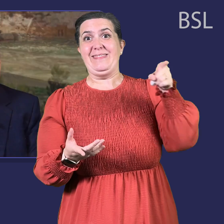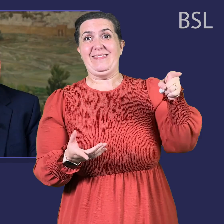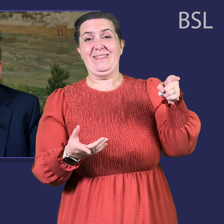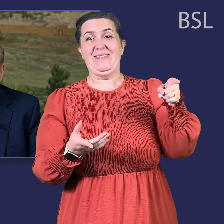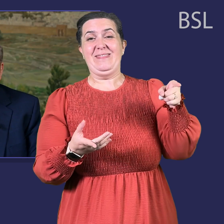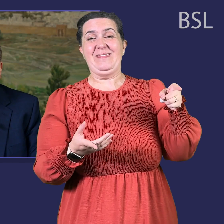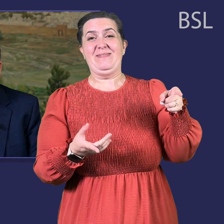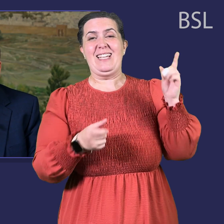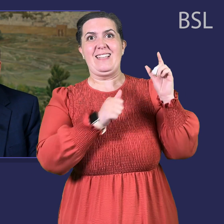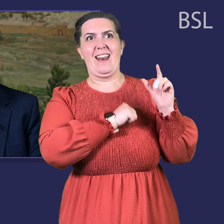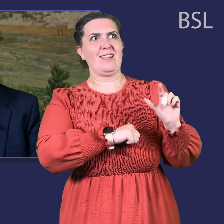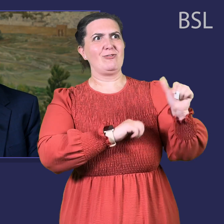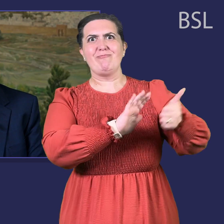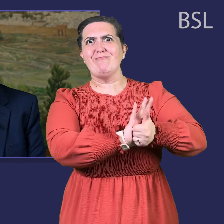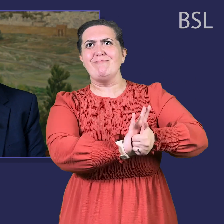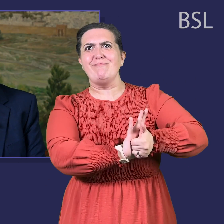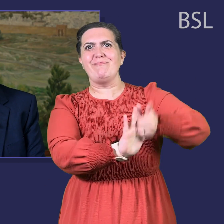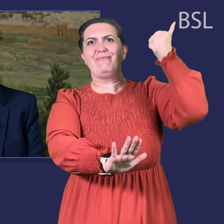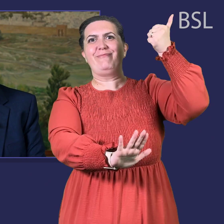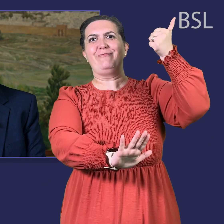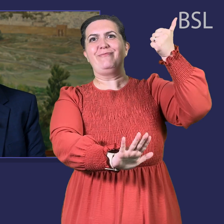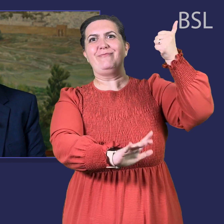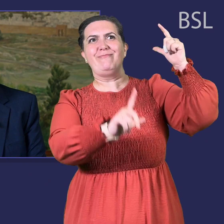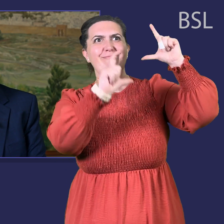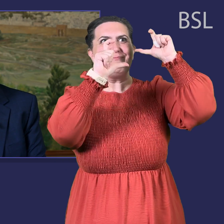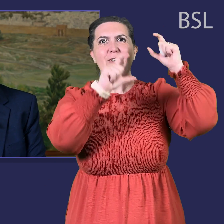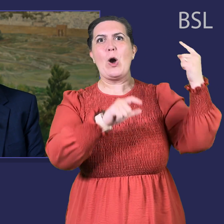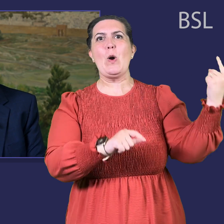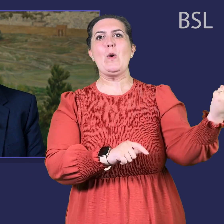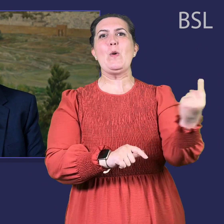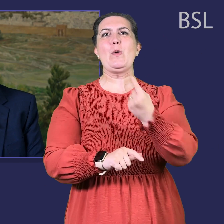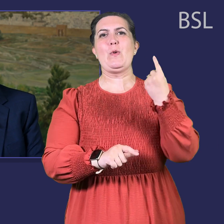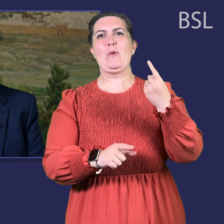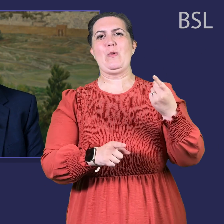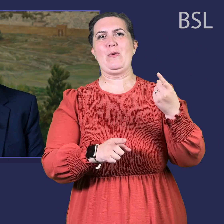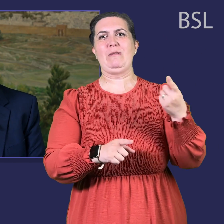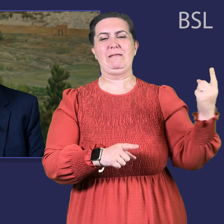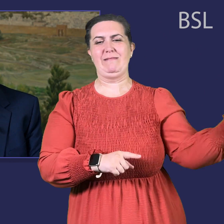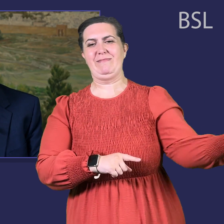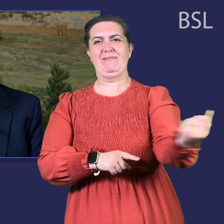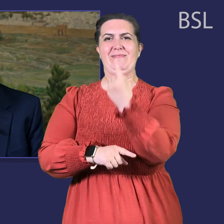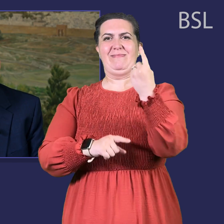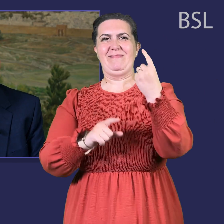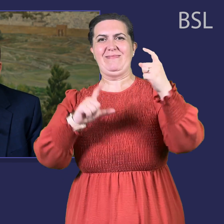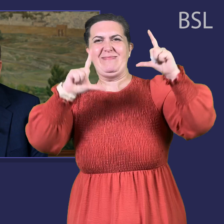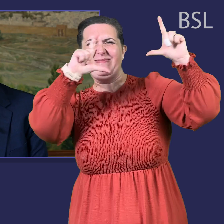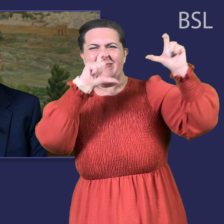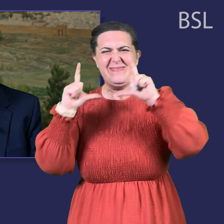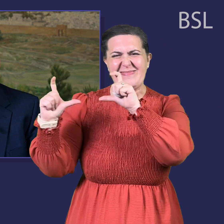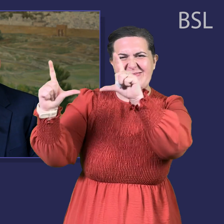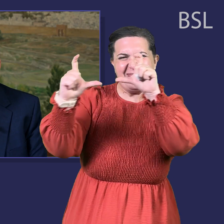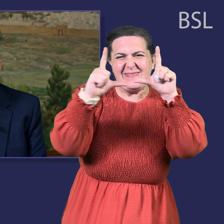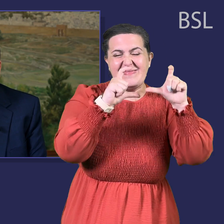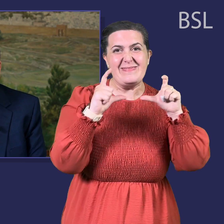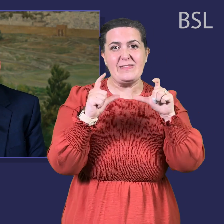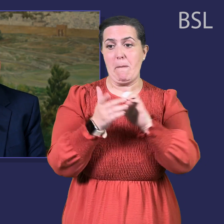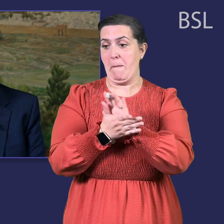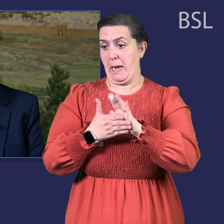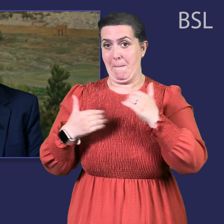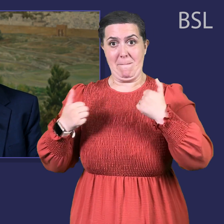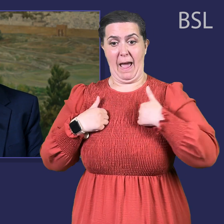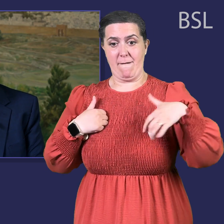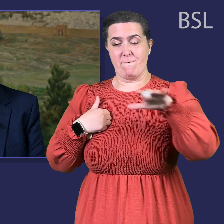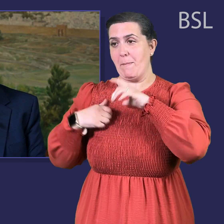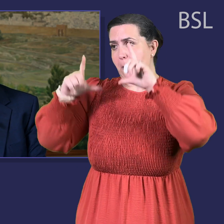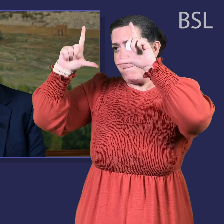this Ansel Adams of Judea was, of course, the multi-talented Russell M. Nelson,